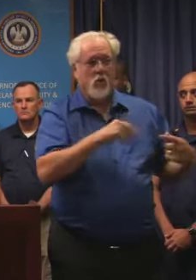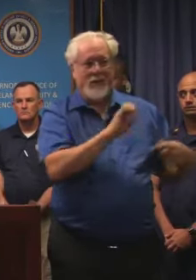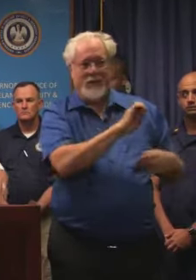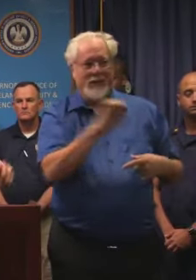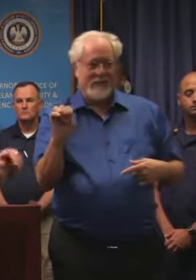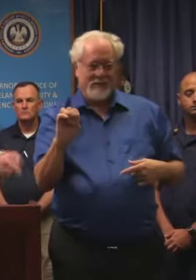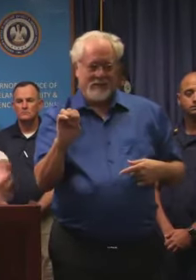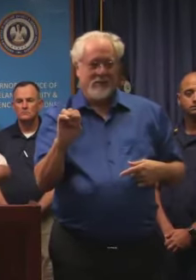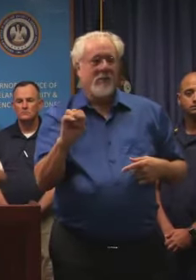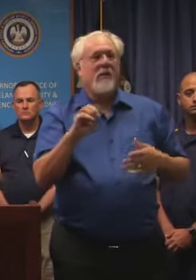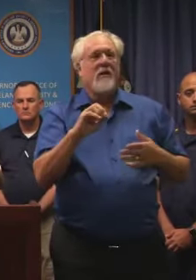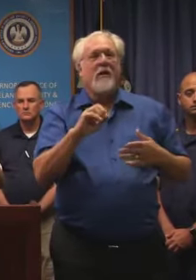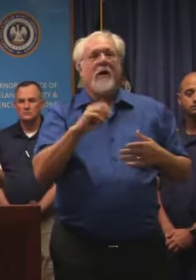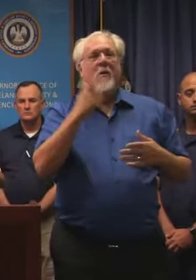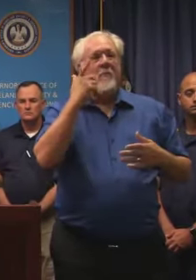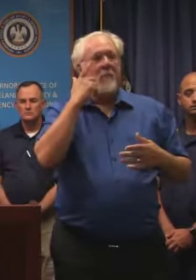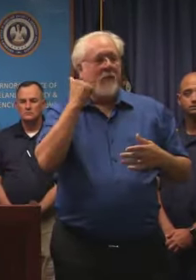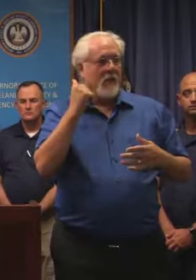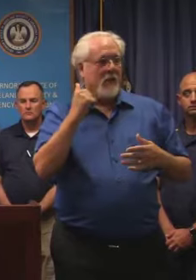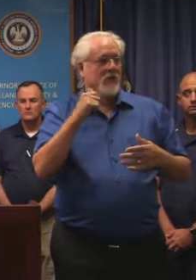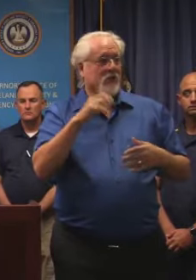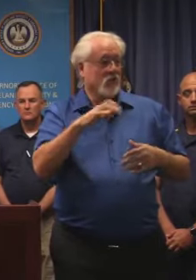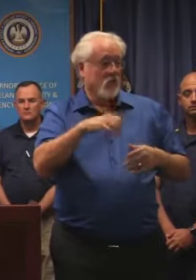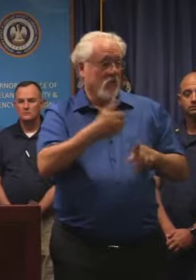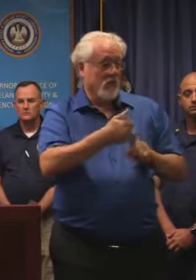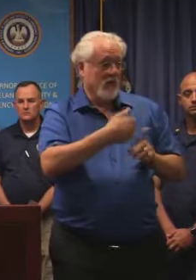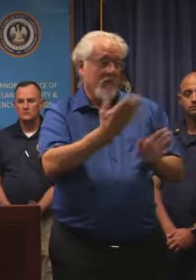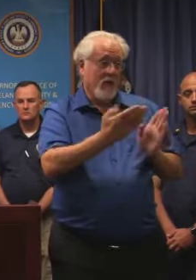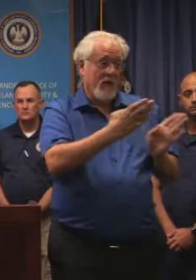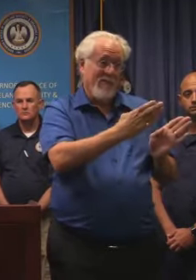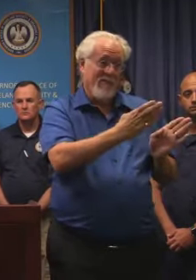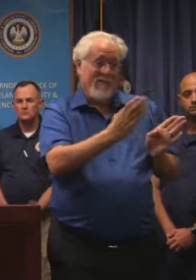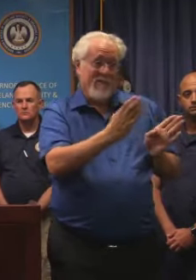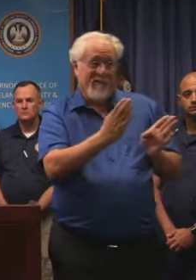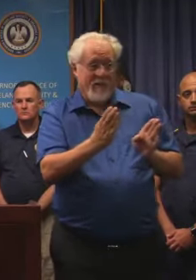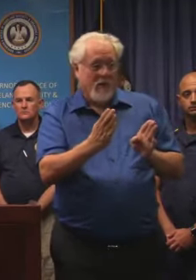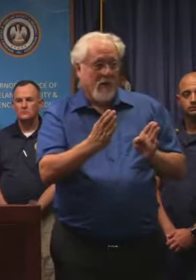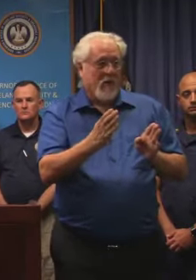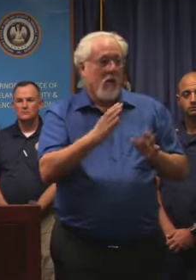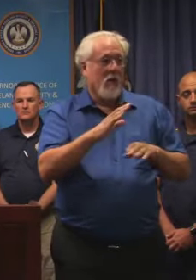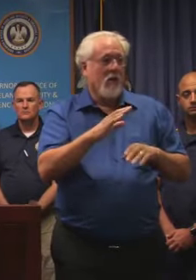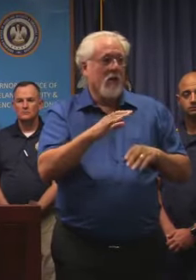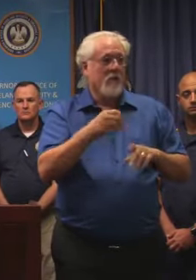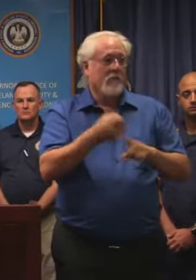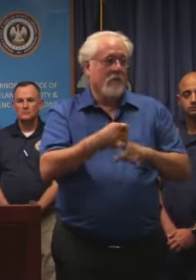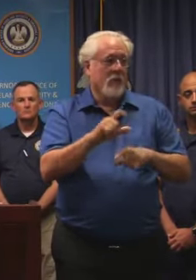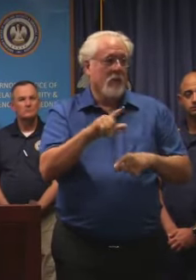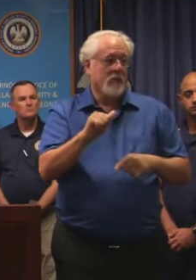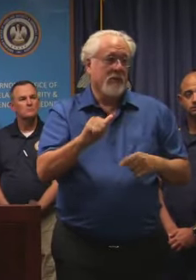east, and that had to do with the storm itself having impacts on Louisiana.